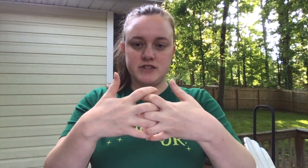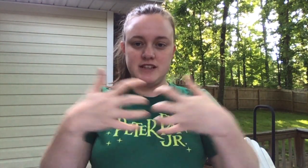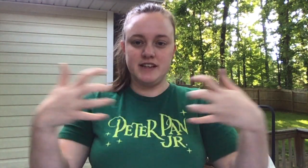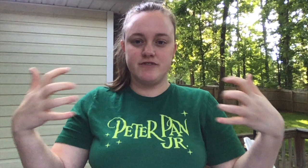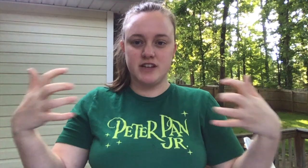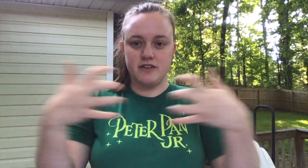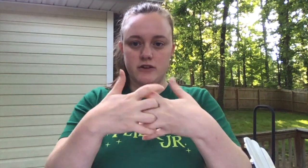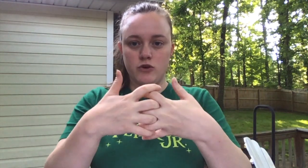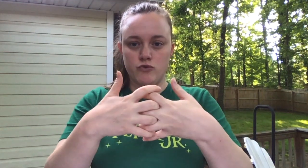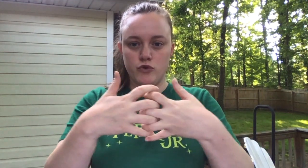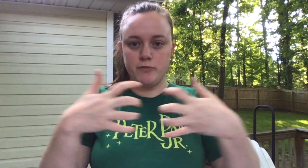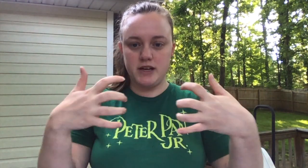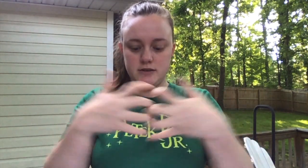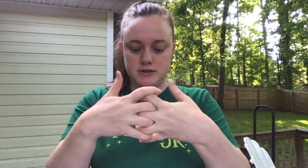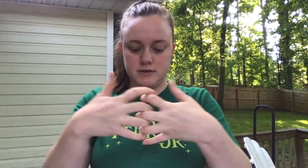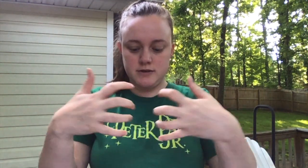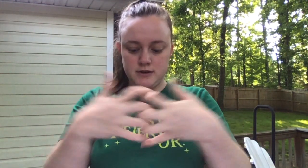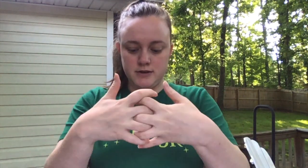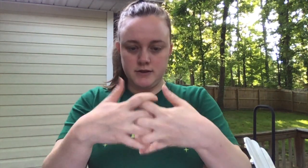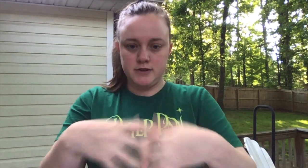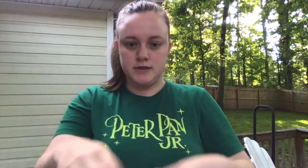live together. Roommate.